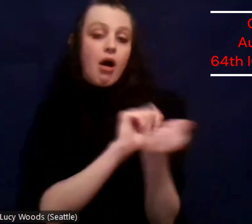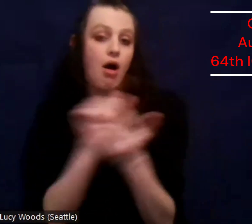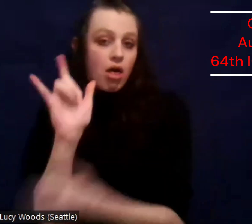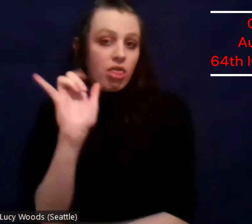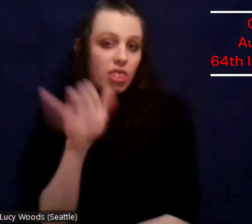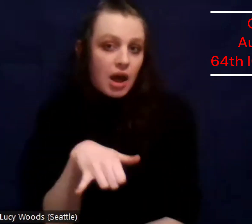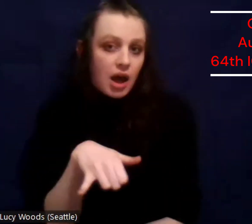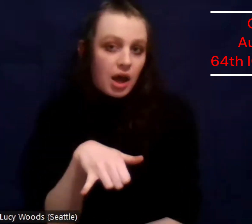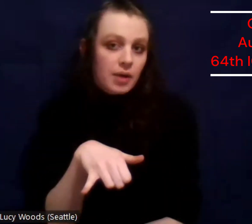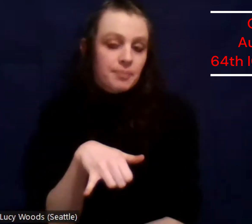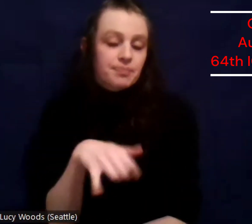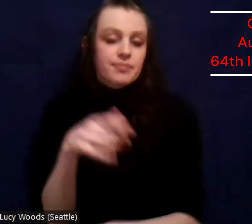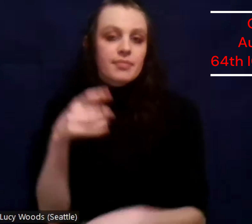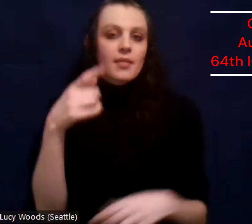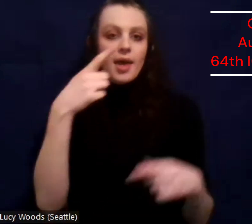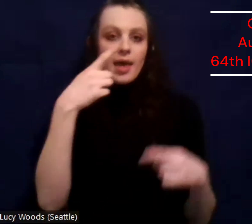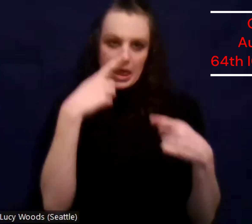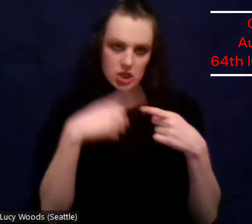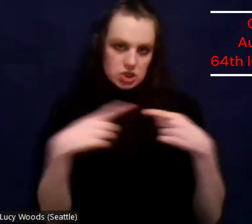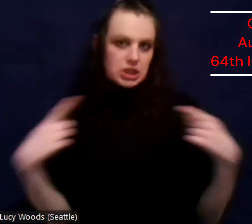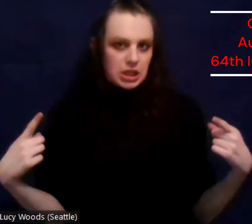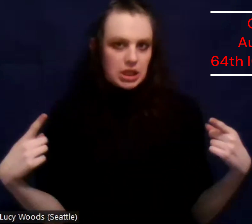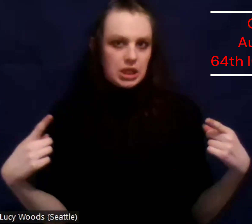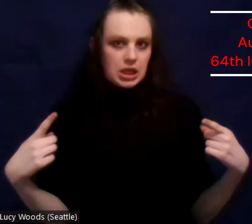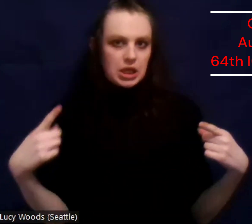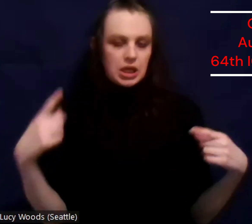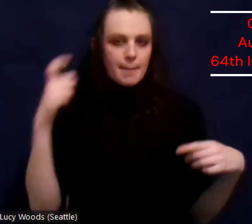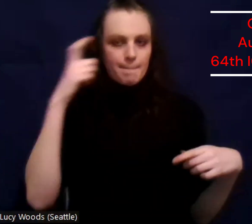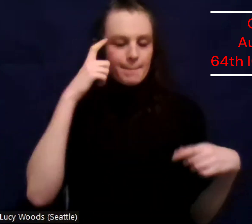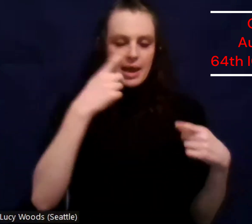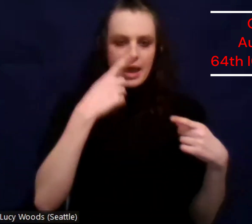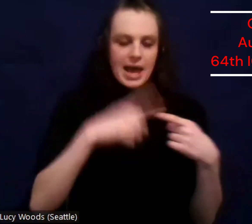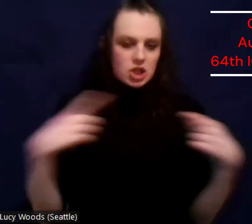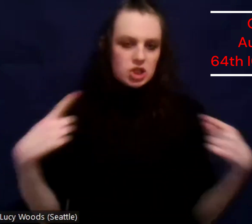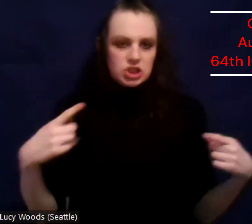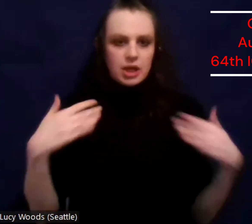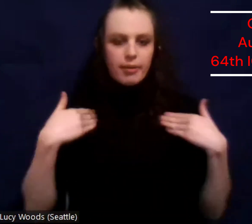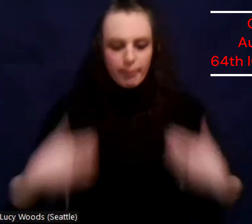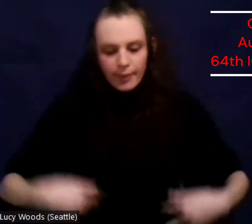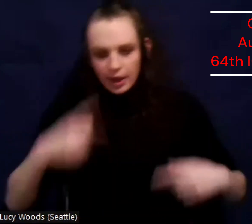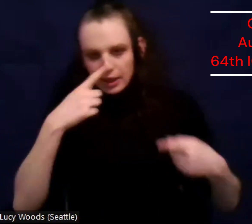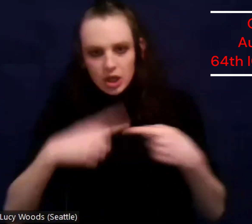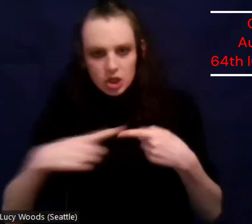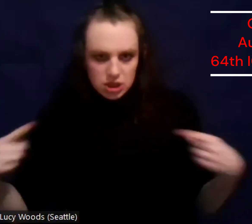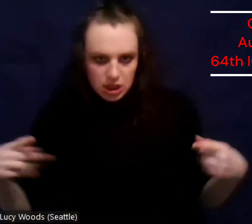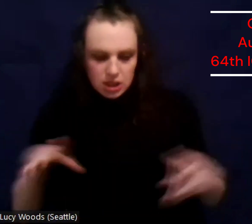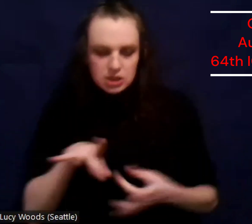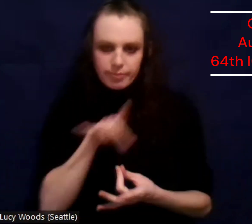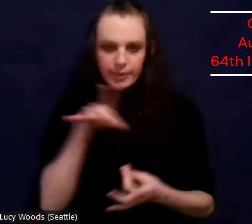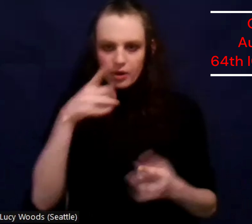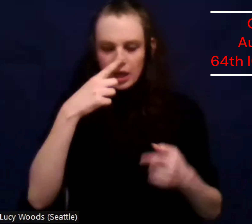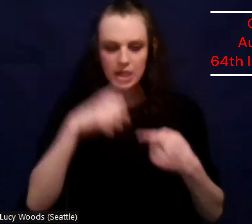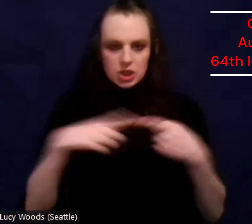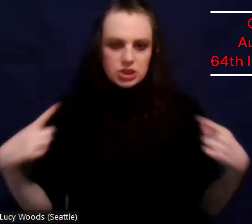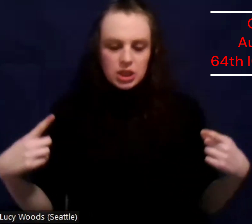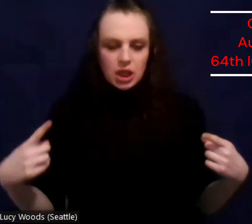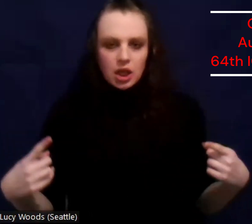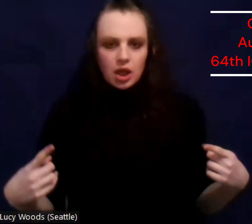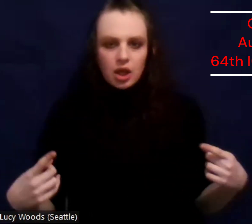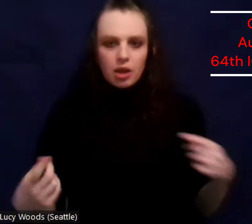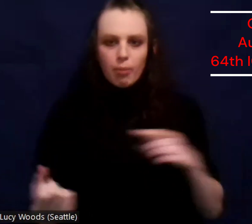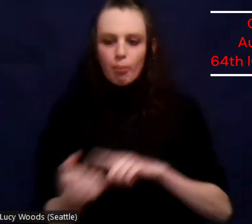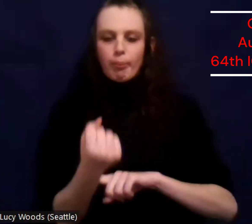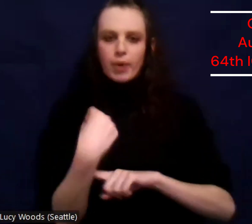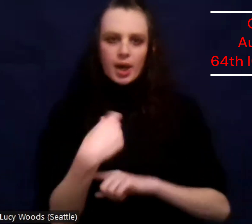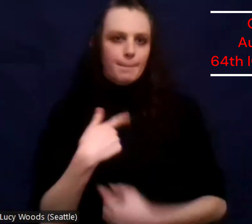was the allergy of the mind, the body, and the spirit that continued to take its way over me throughout